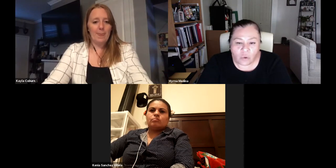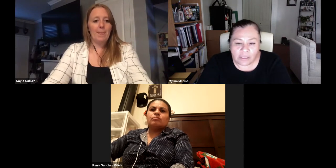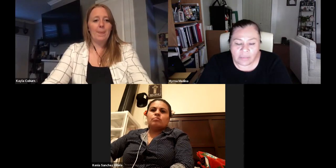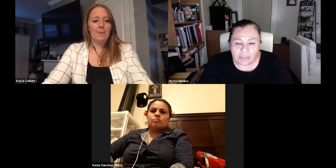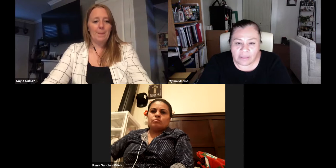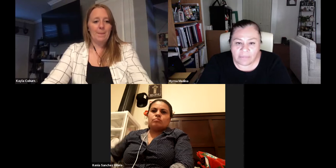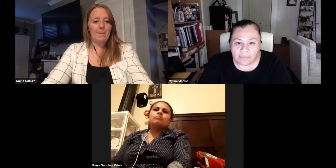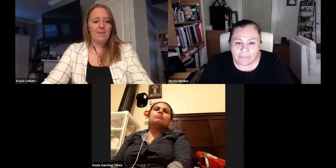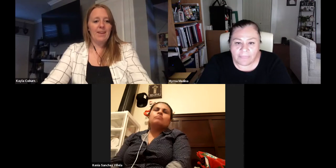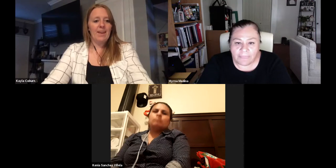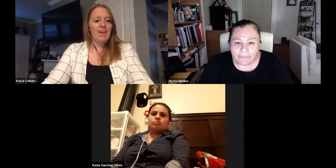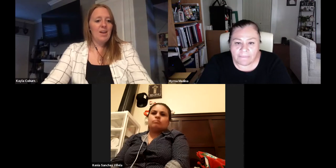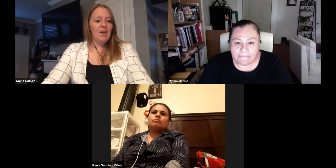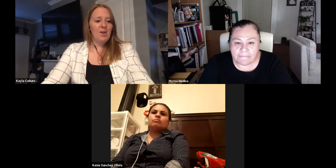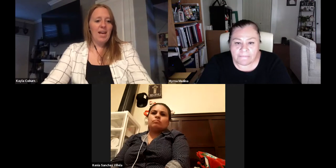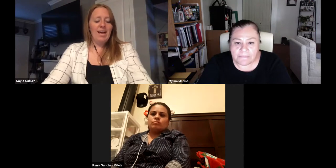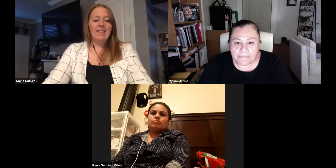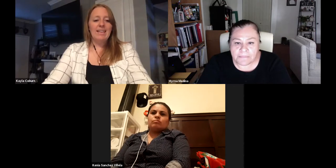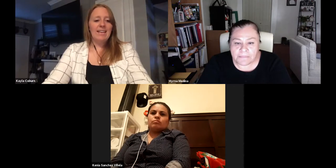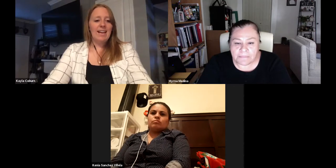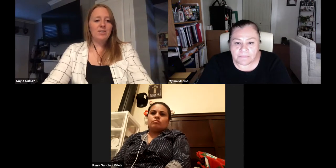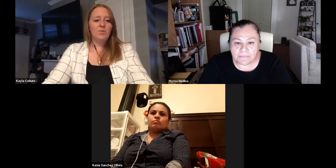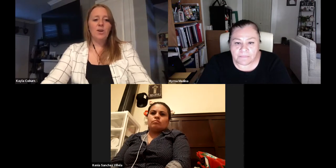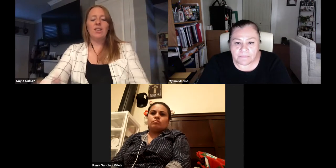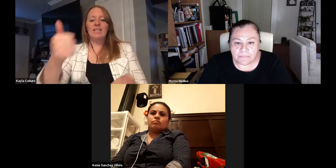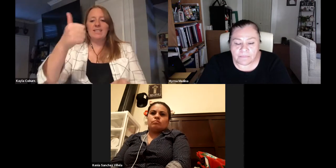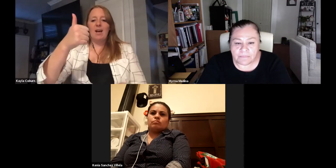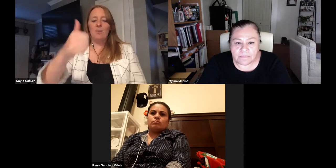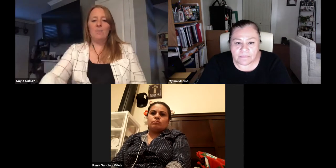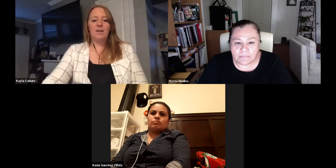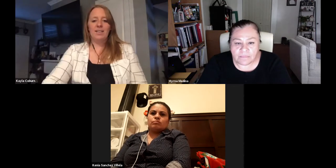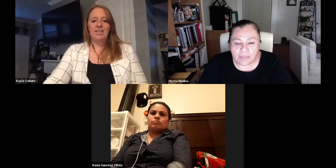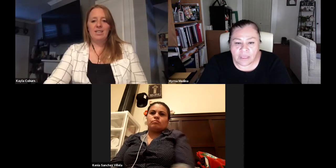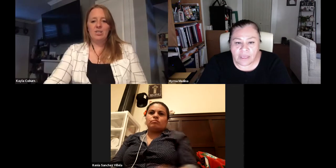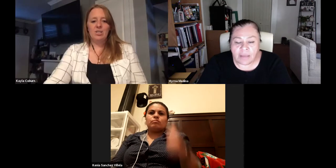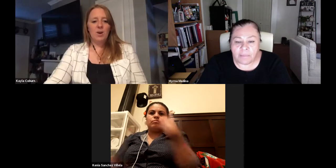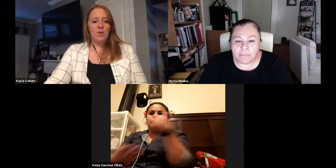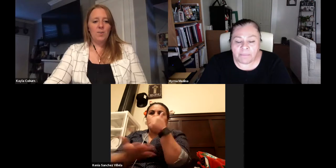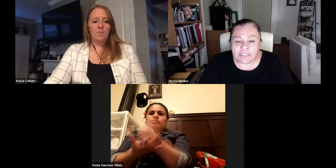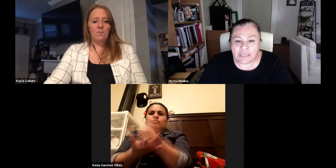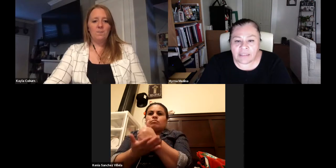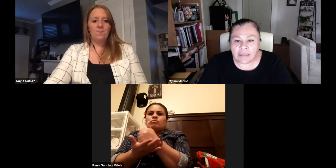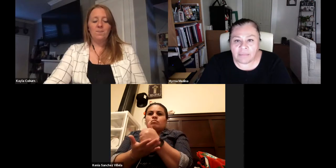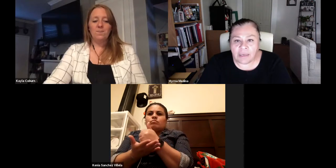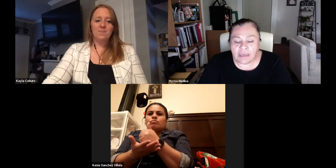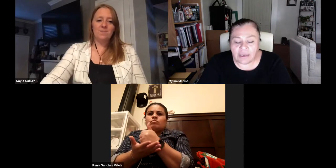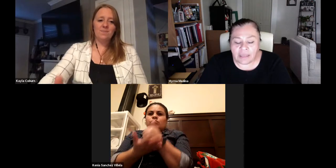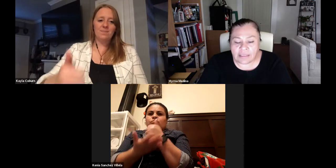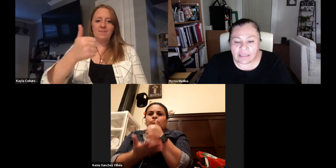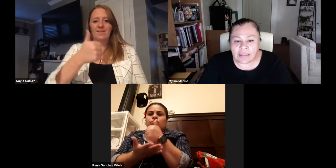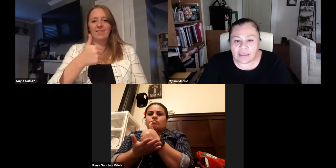señas correctamente. Okay, the next word is help. La So siguiente